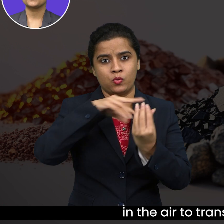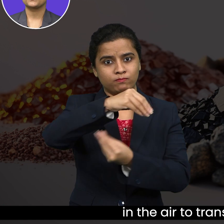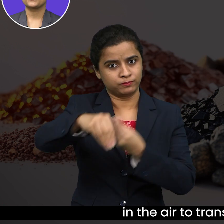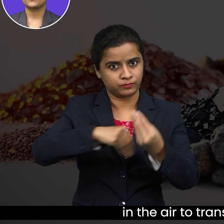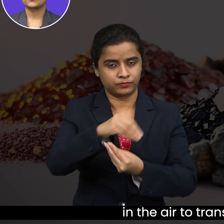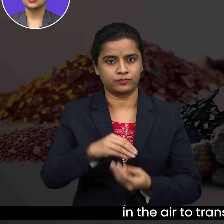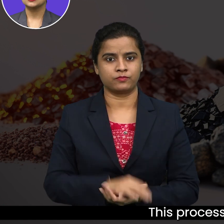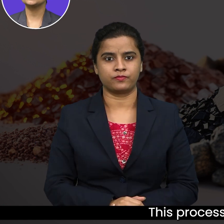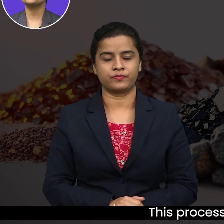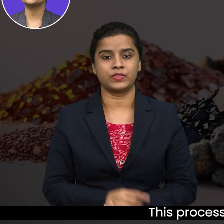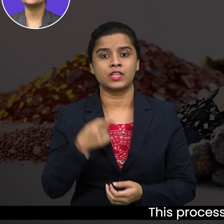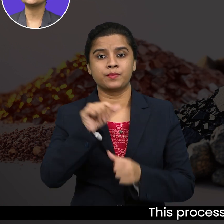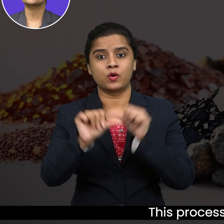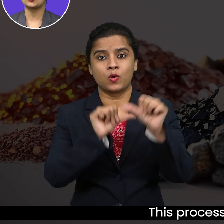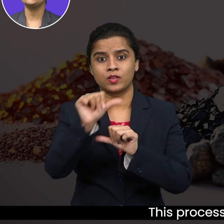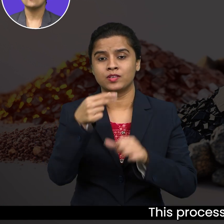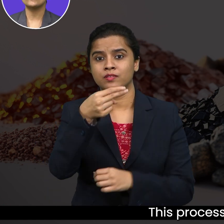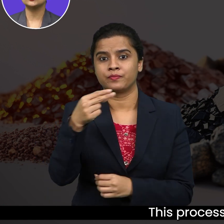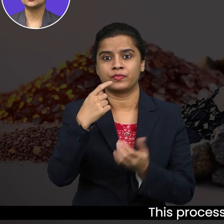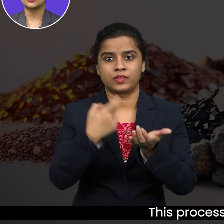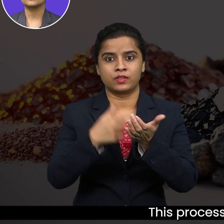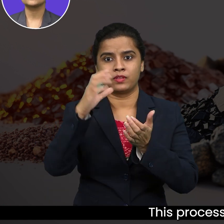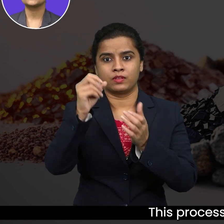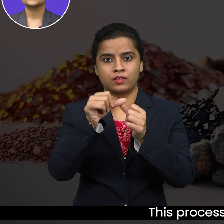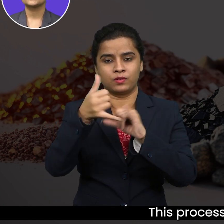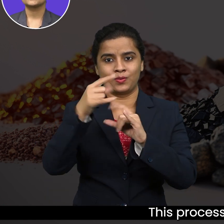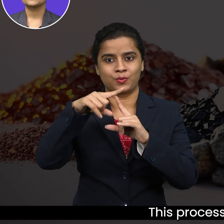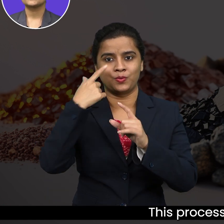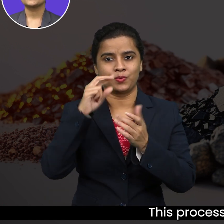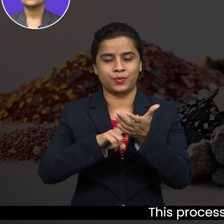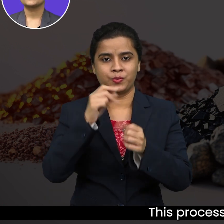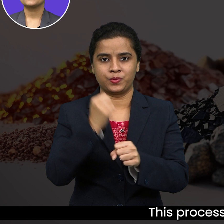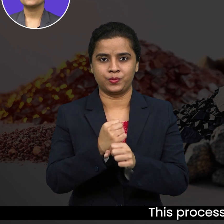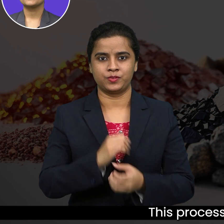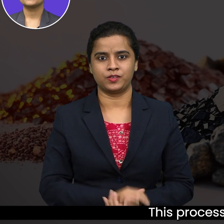oxides. This process is called roasting.